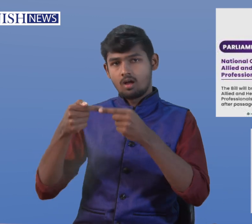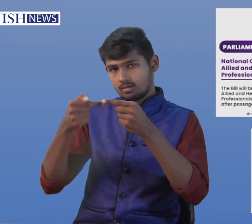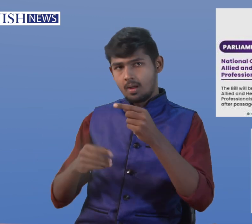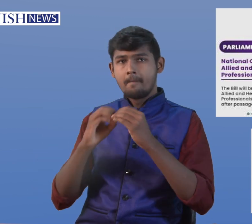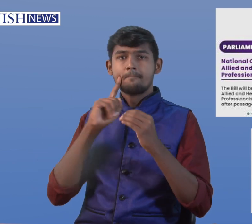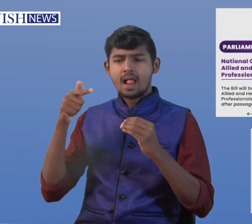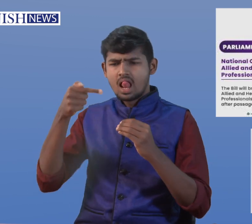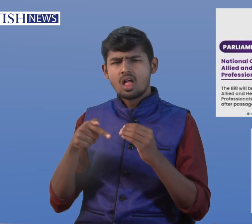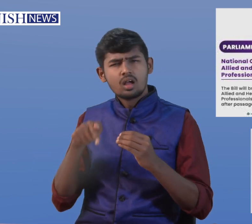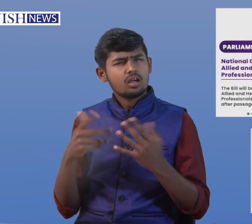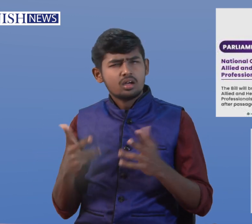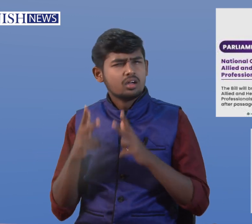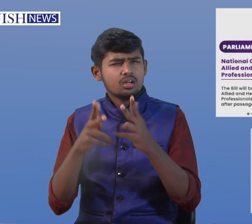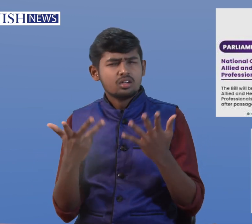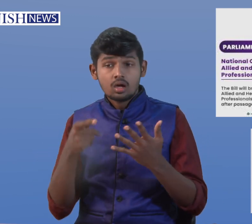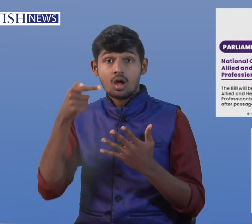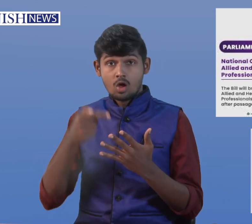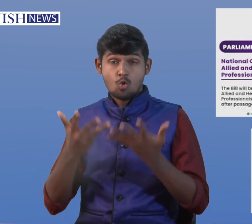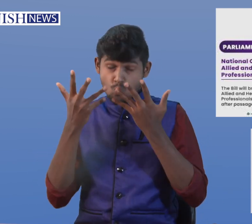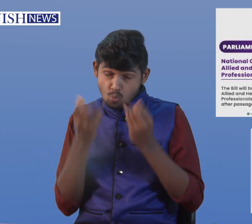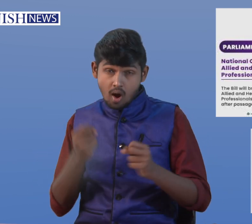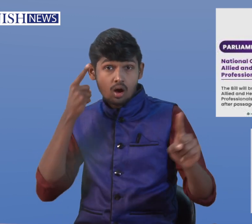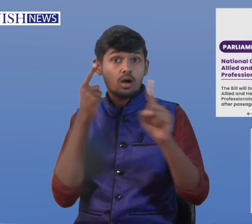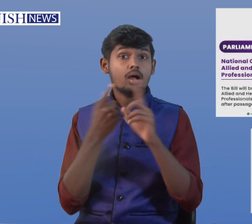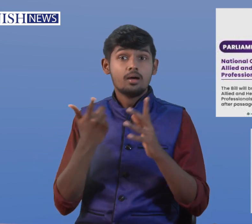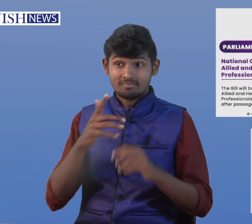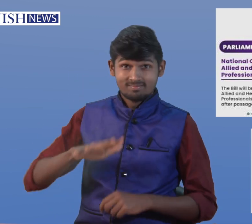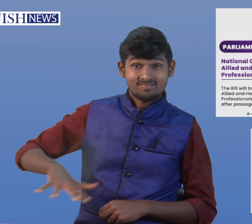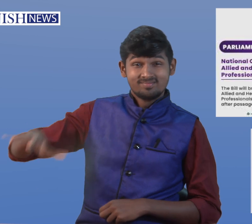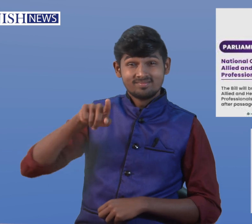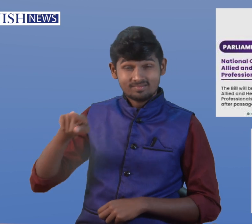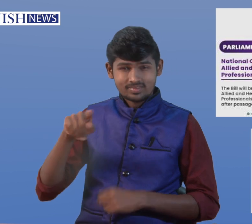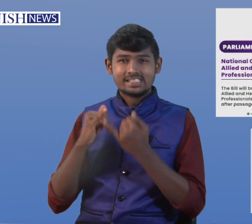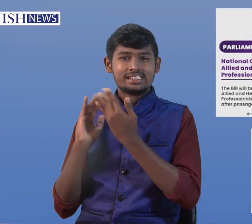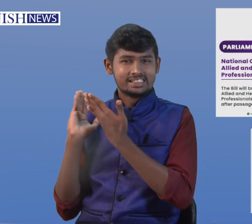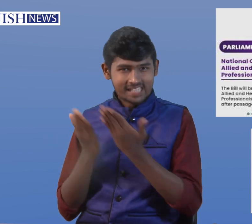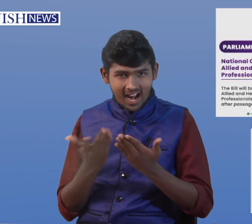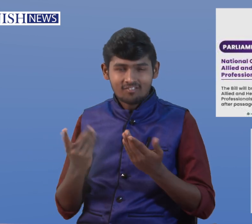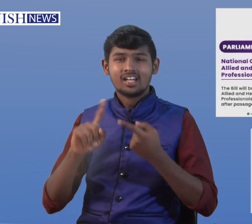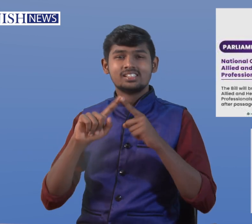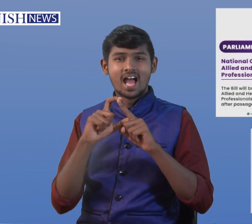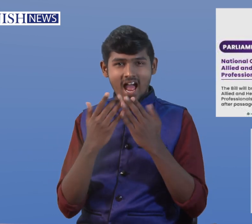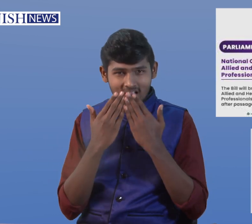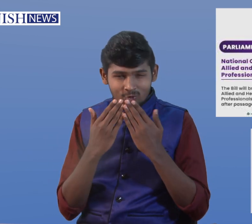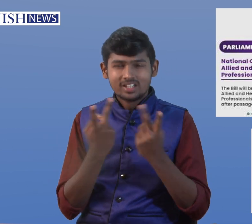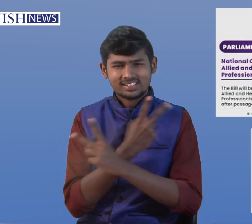Parliament. It seeks to provide regulation and maintenance of standards of education and services by allied and